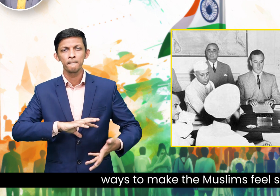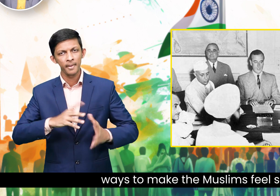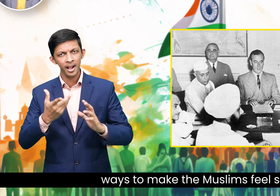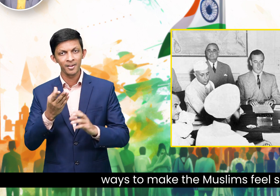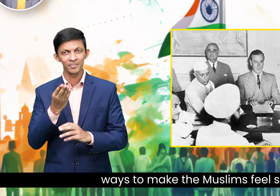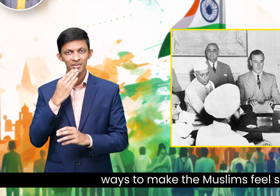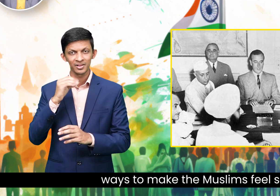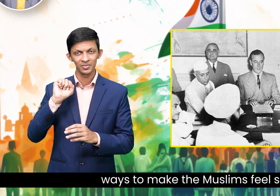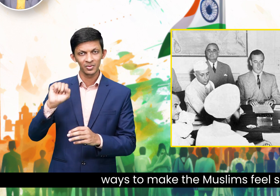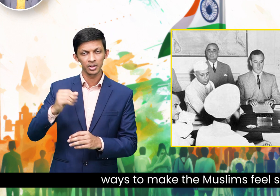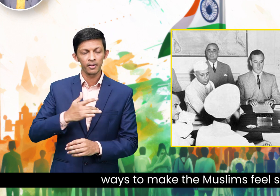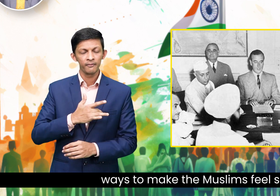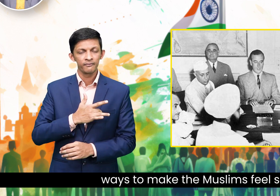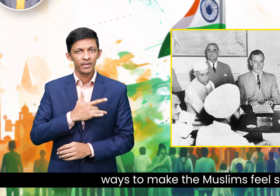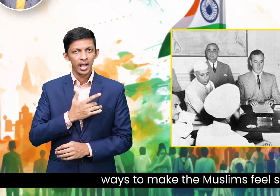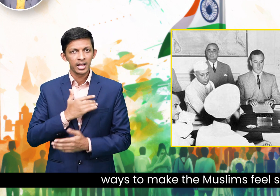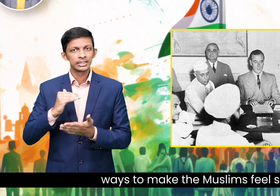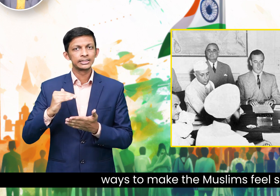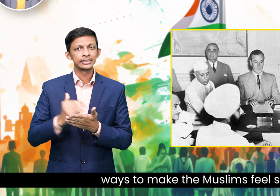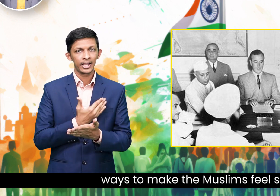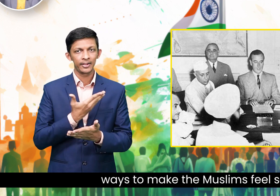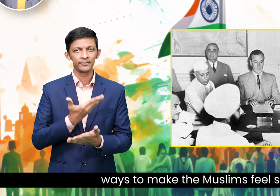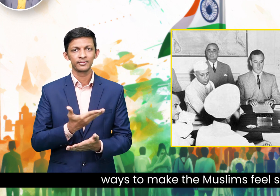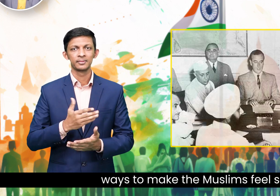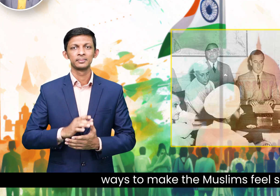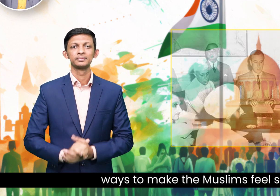the Muslim feel secure.